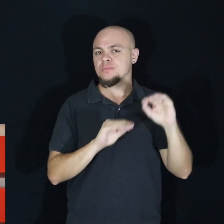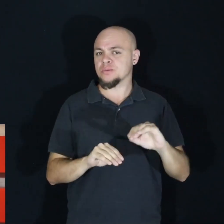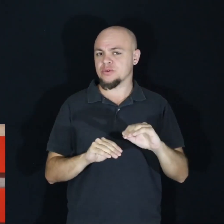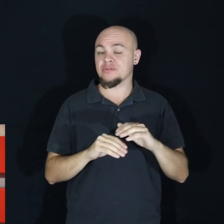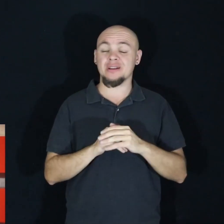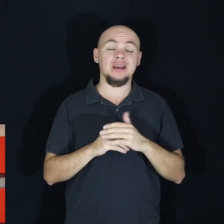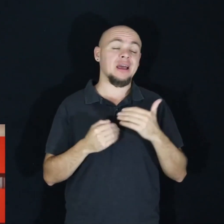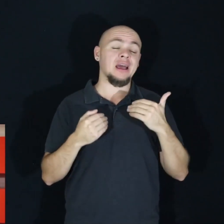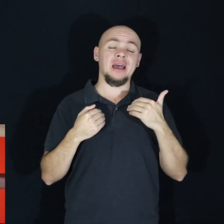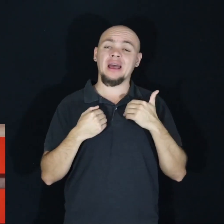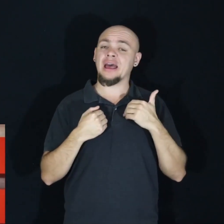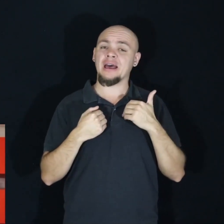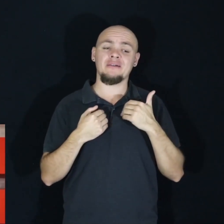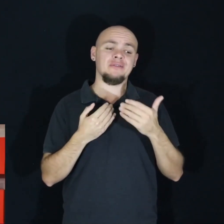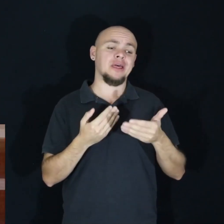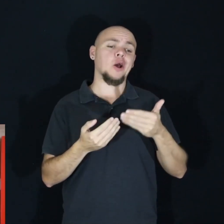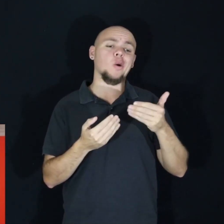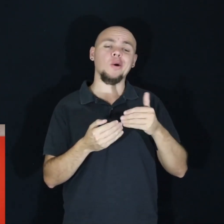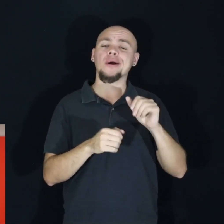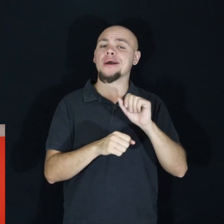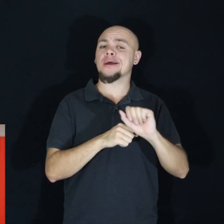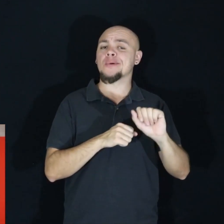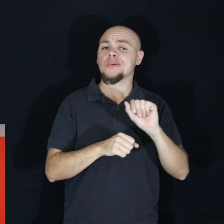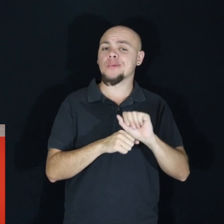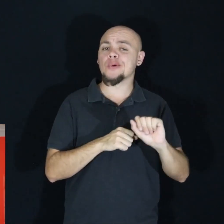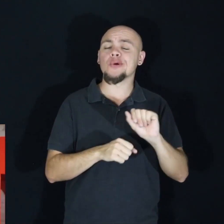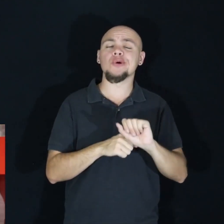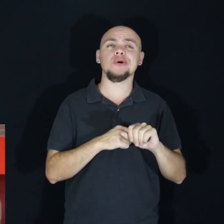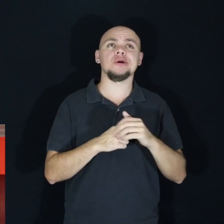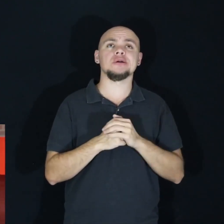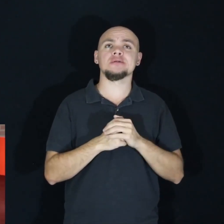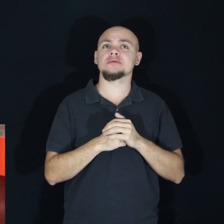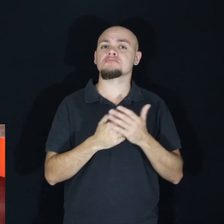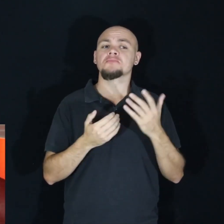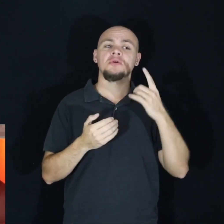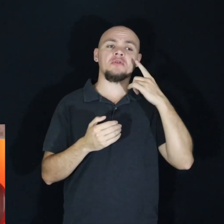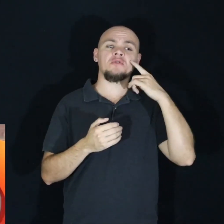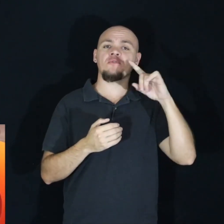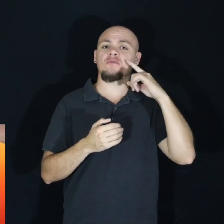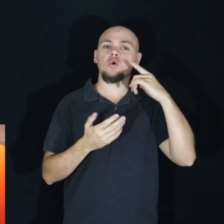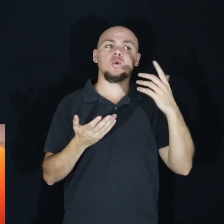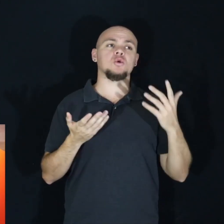have the luxury available to work to just